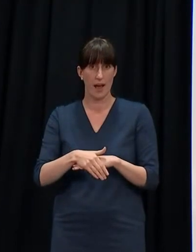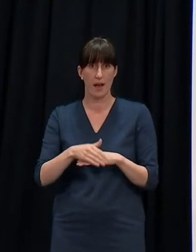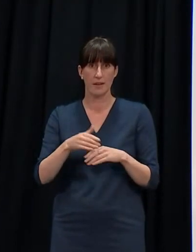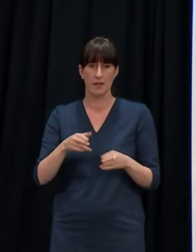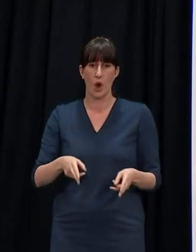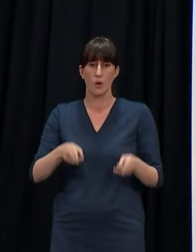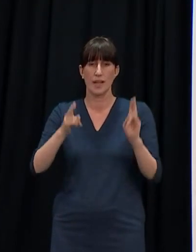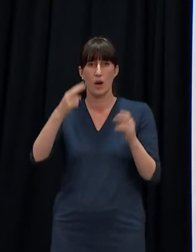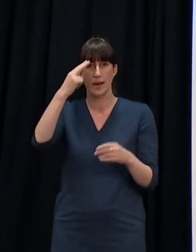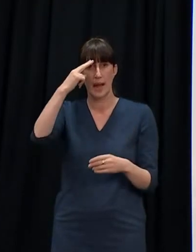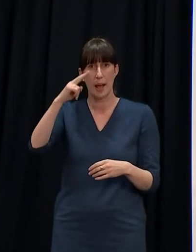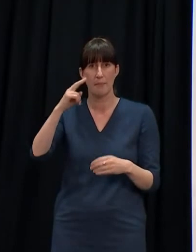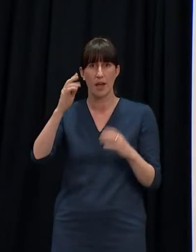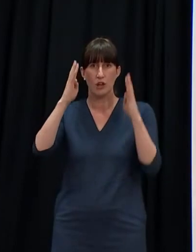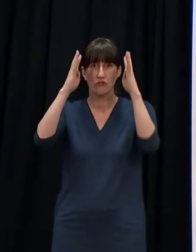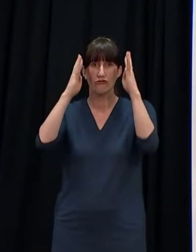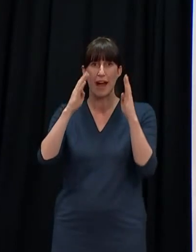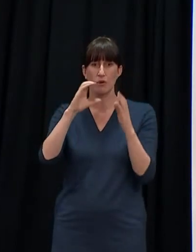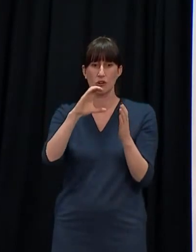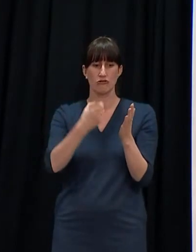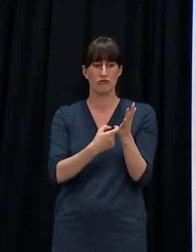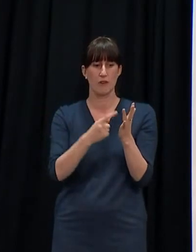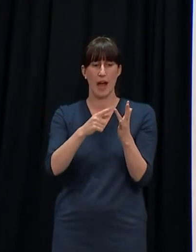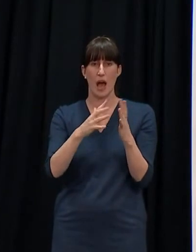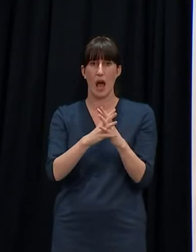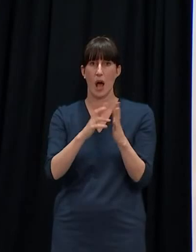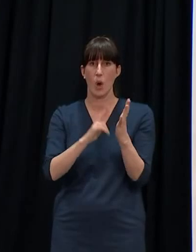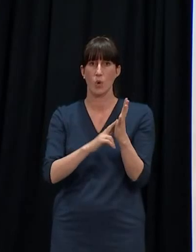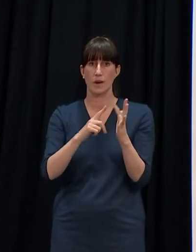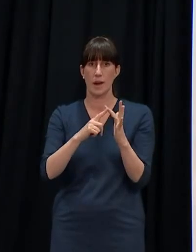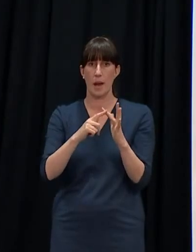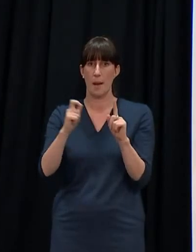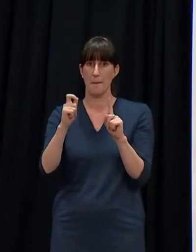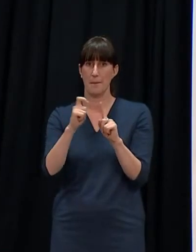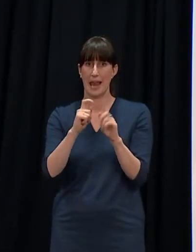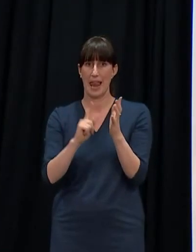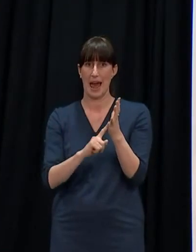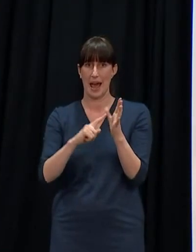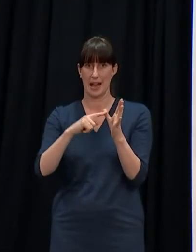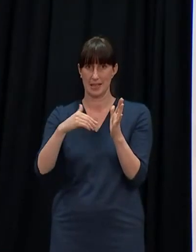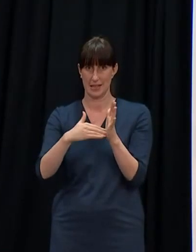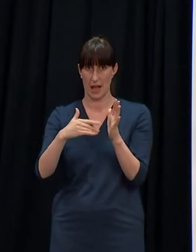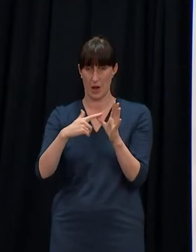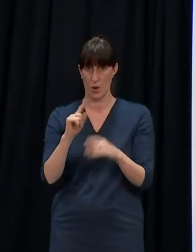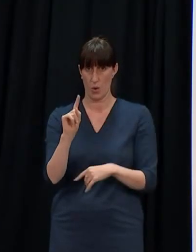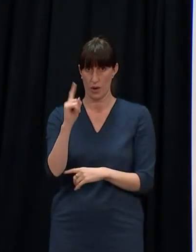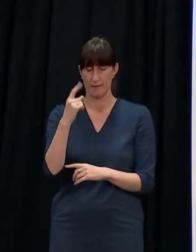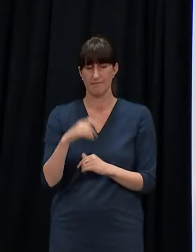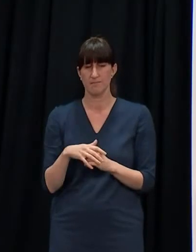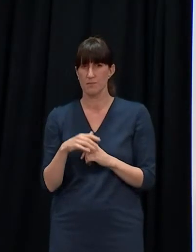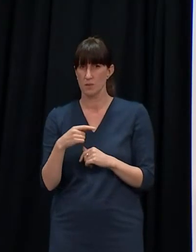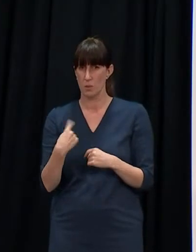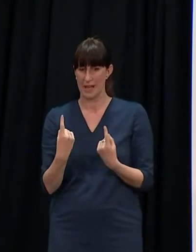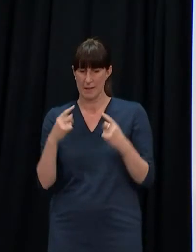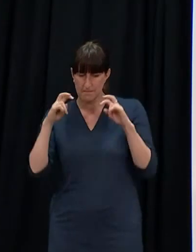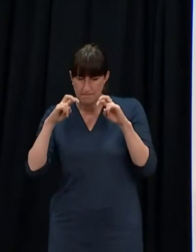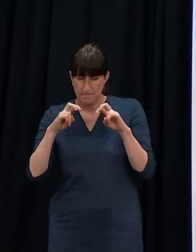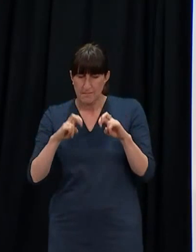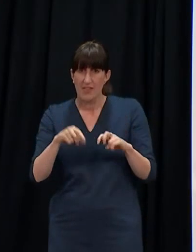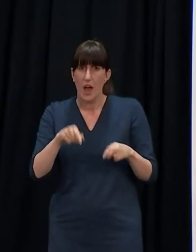Since it emerged that the current outbreak of COVID-19 could have emerged via the Crown Plaza in Auckland, that facility's been the subject